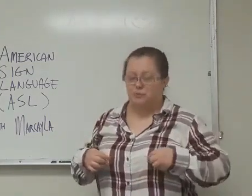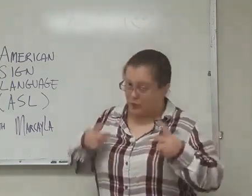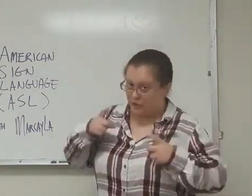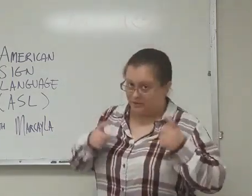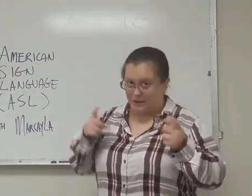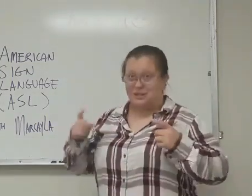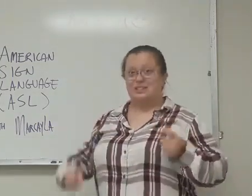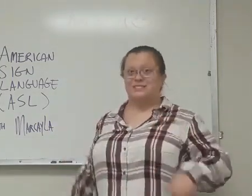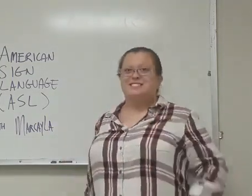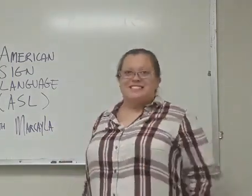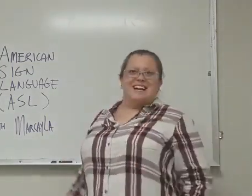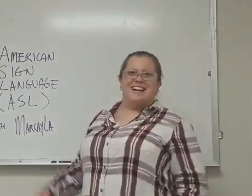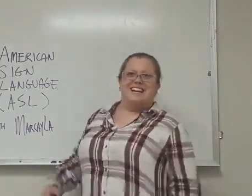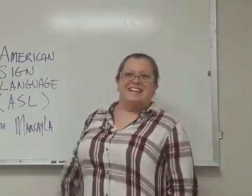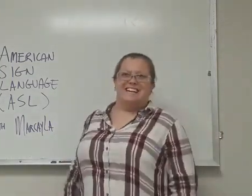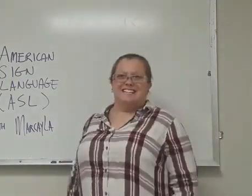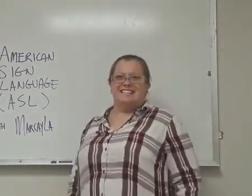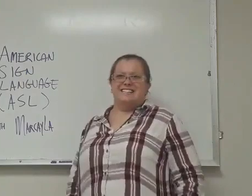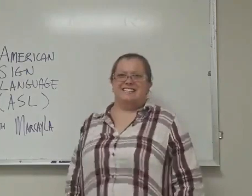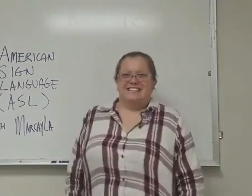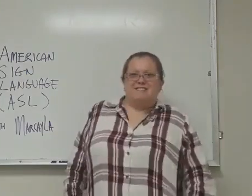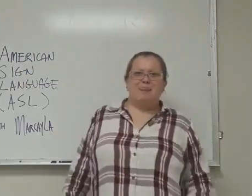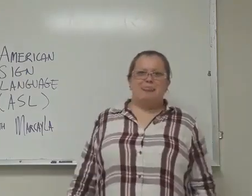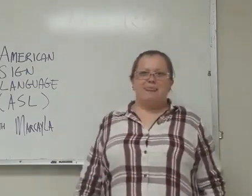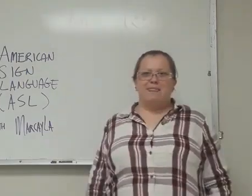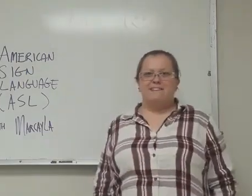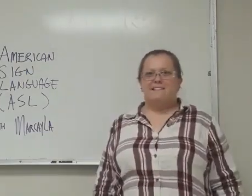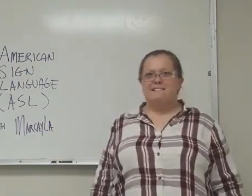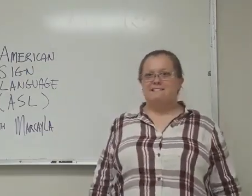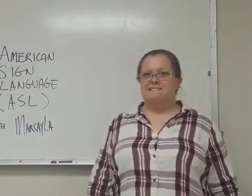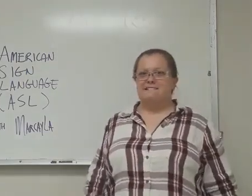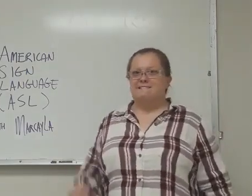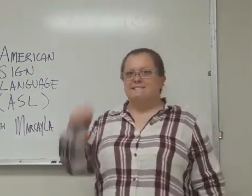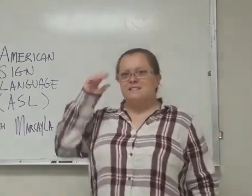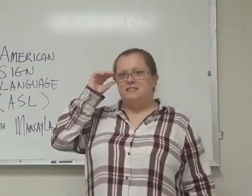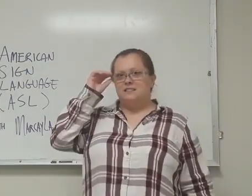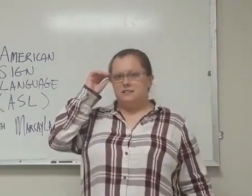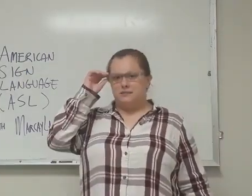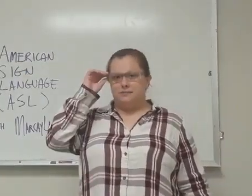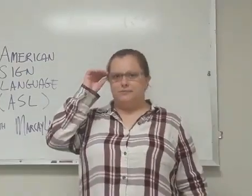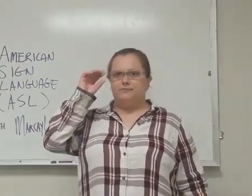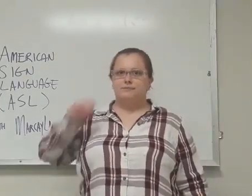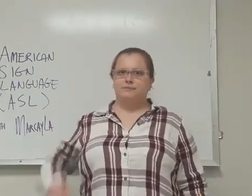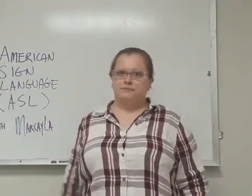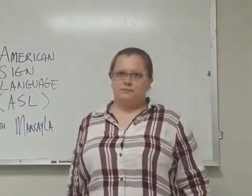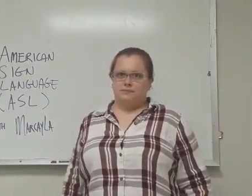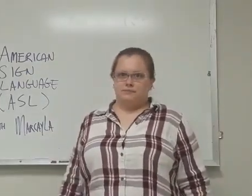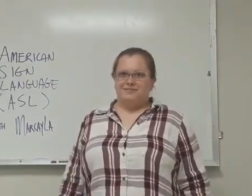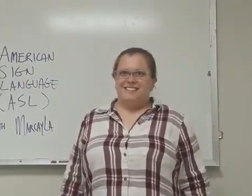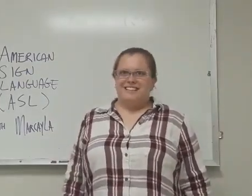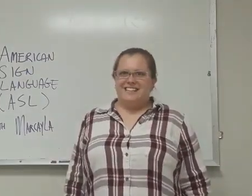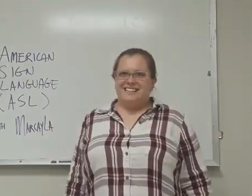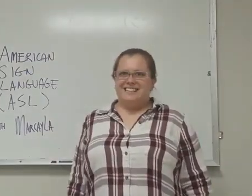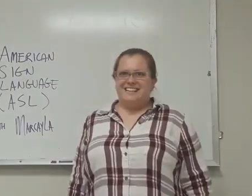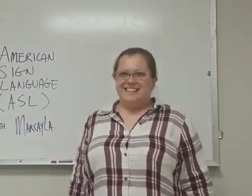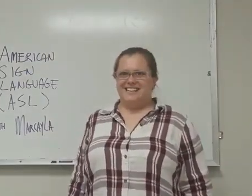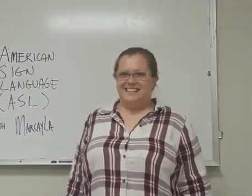mood. I'm not gonna. Right. And probably the one, and we'll end with this, is the one that just say, I'm I'm learning ASL